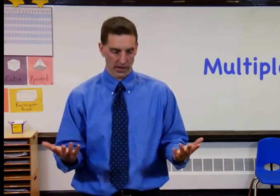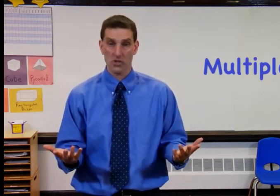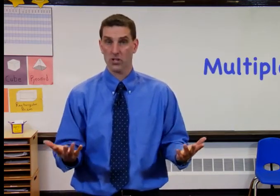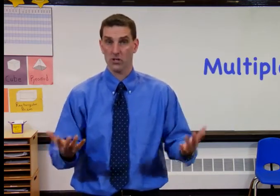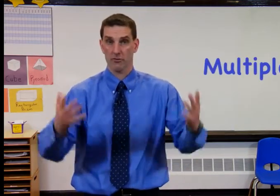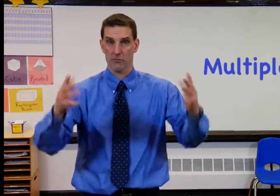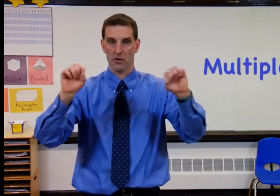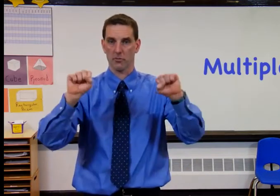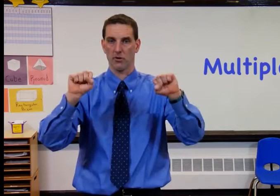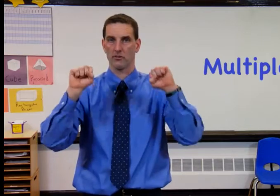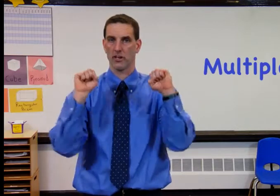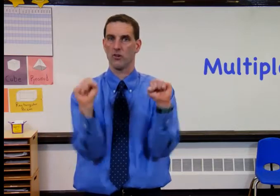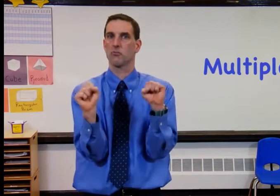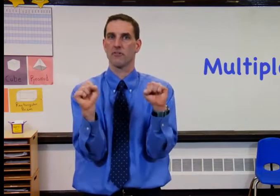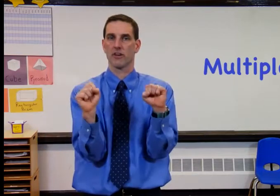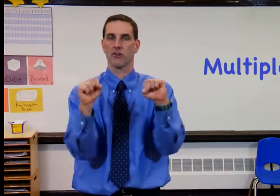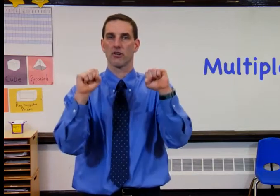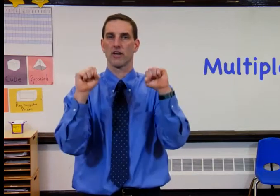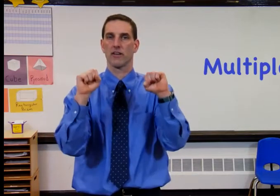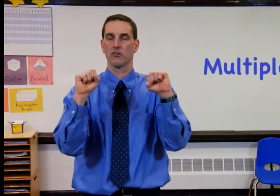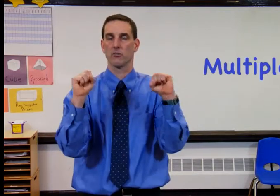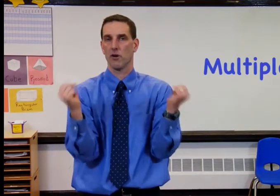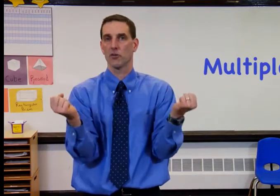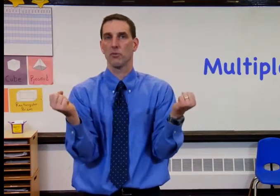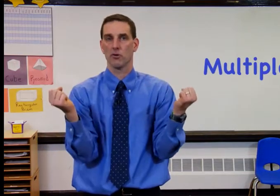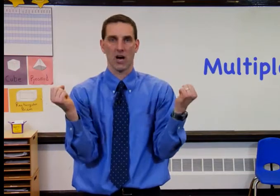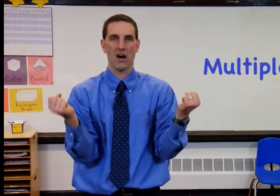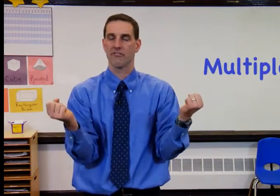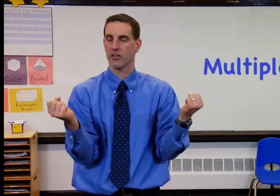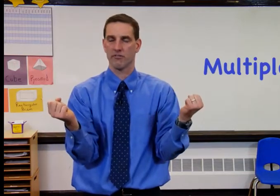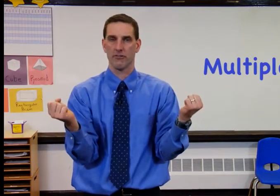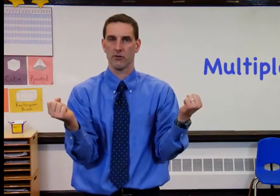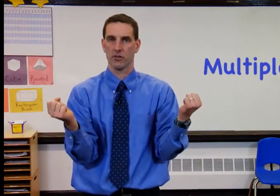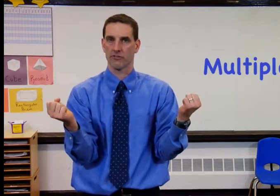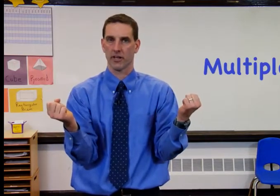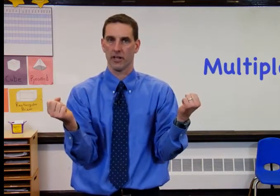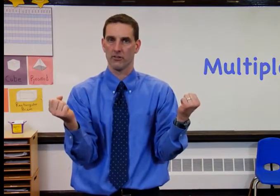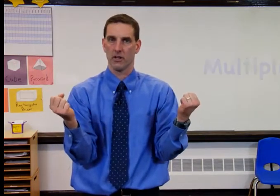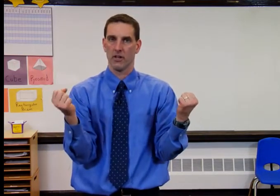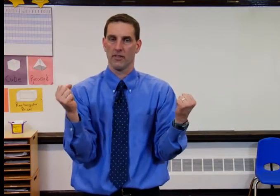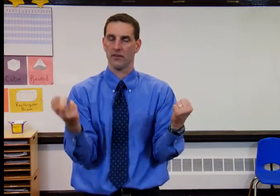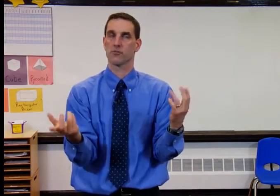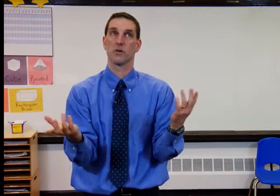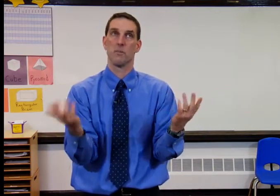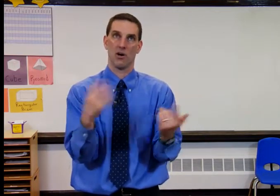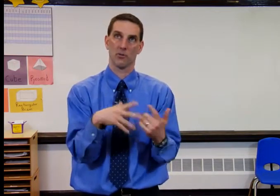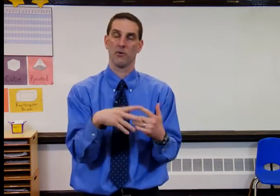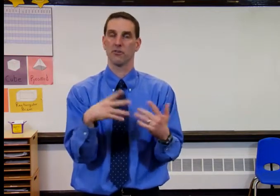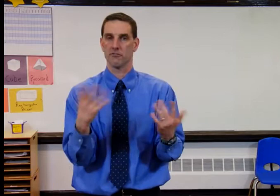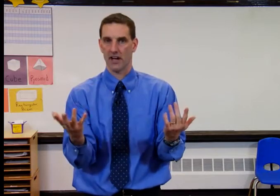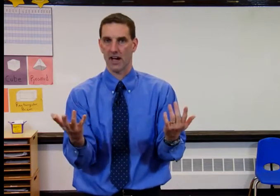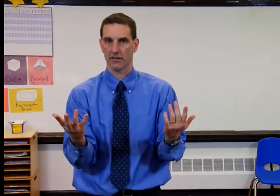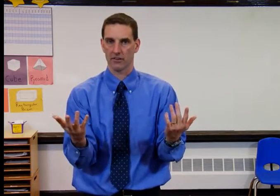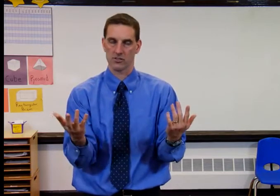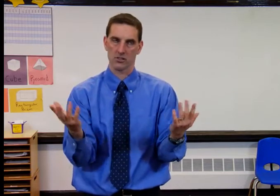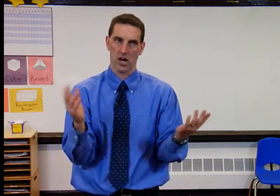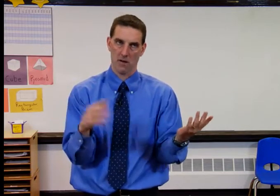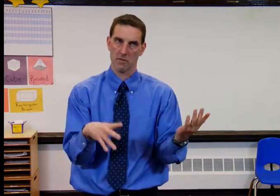usually do for multiple is I use my fingers like this. Multiple is often confusing for kids, the difference between multiples and factors and common